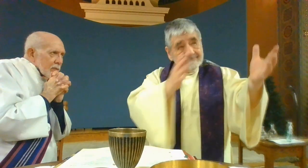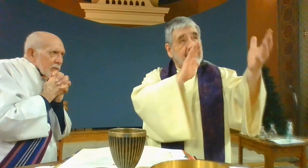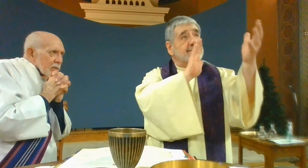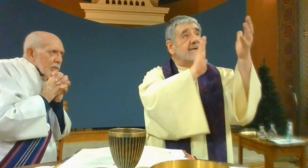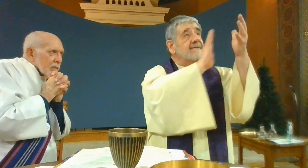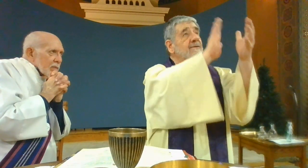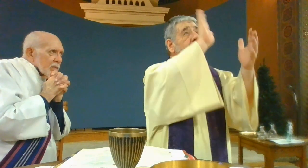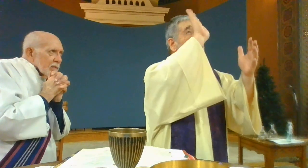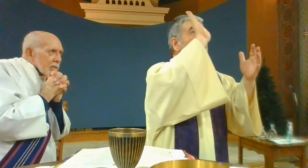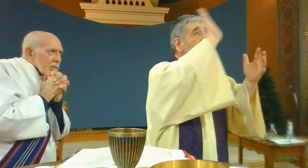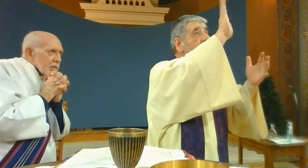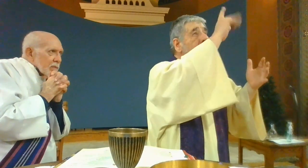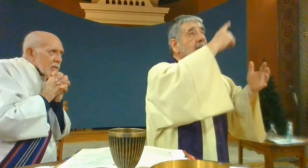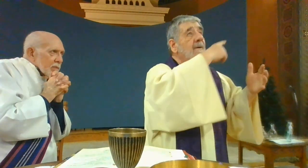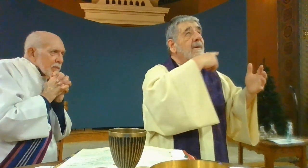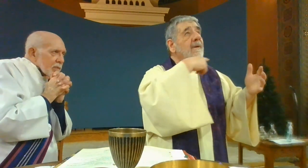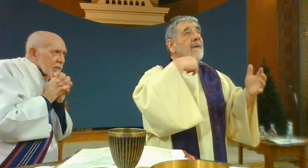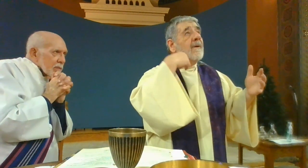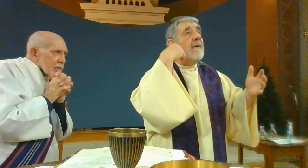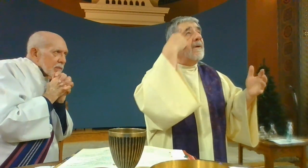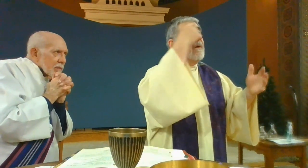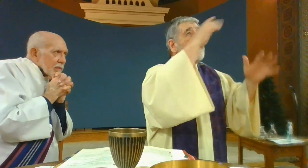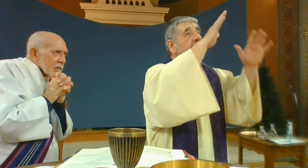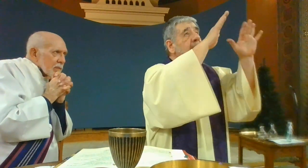welcome them into the light of your face